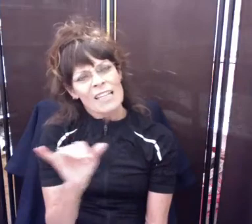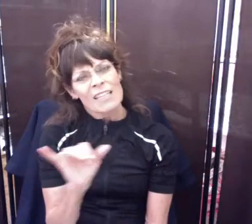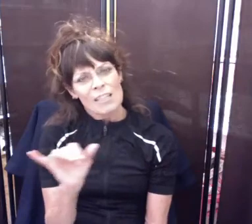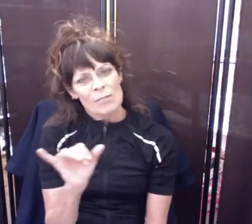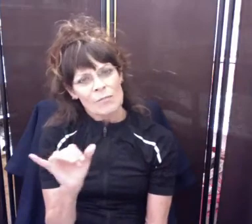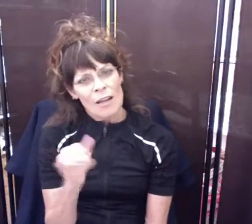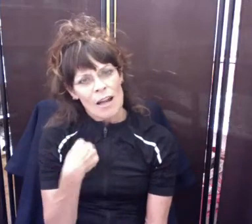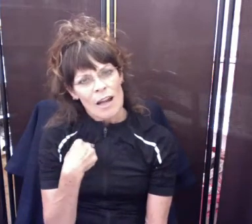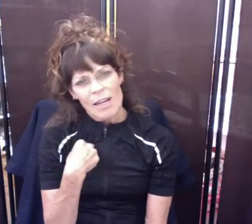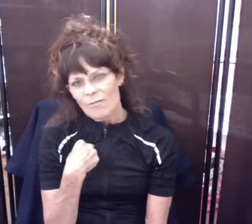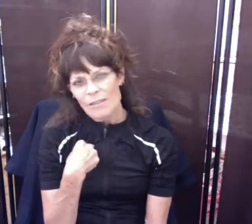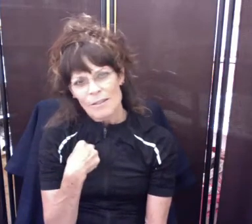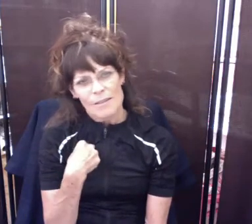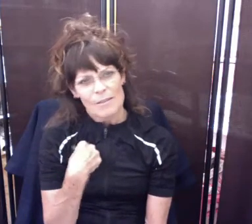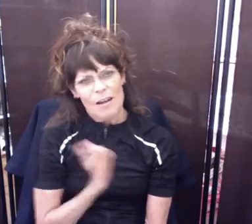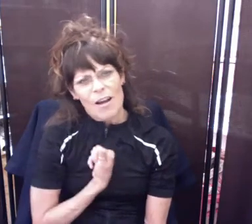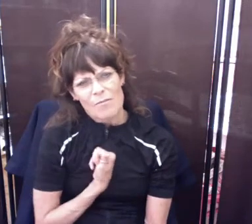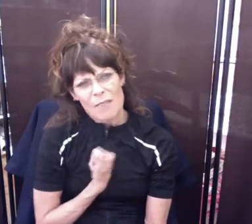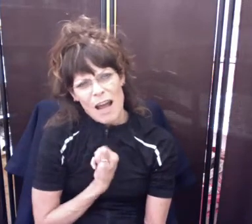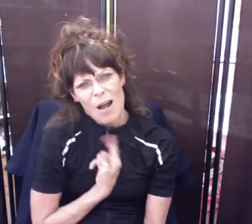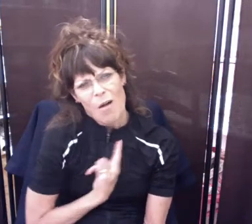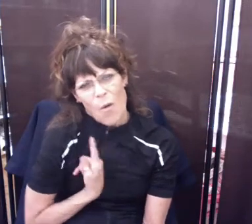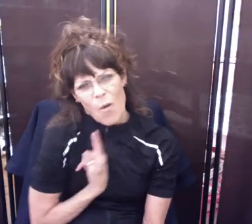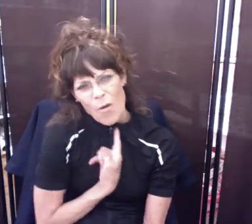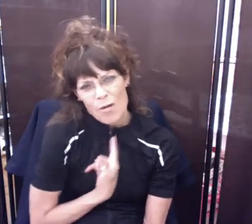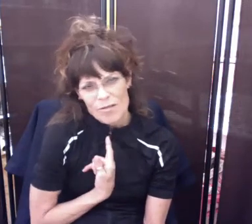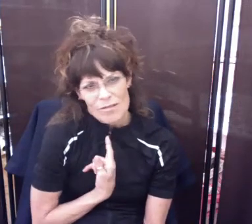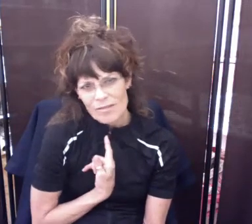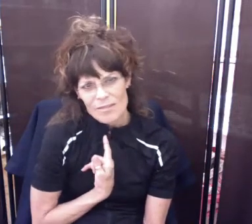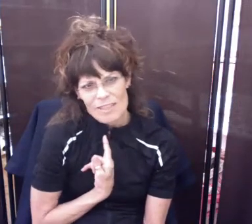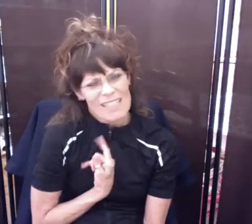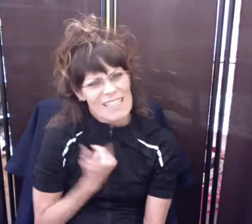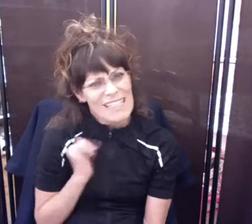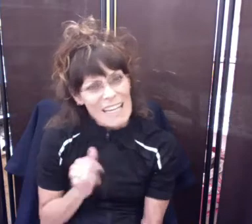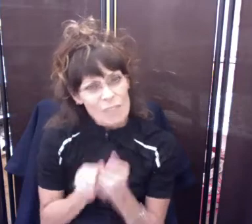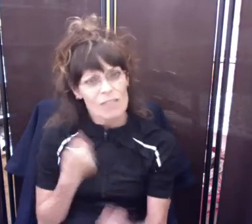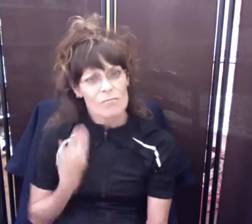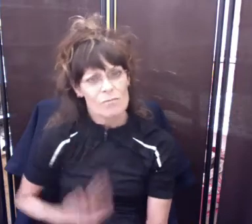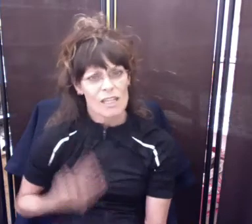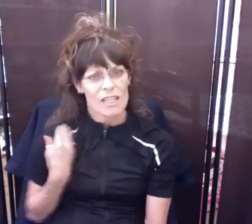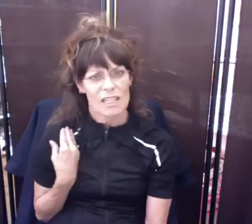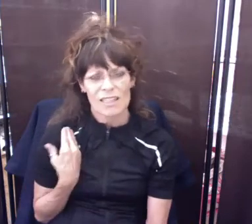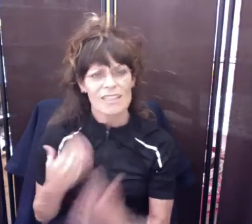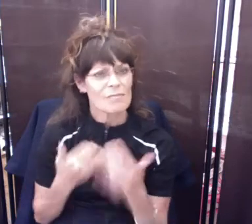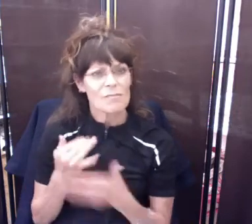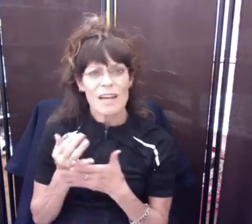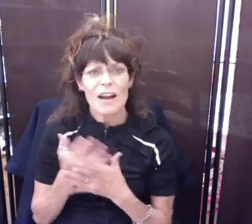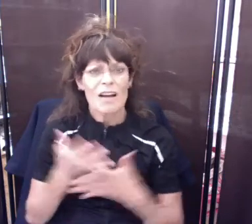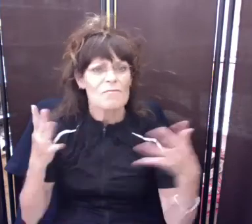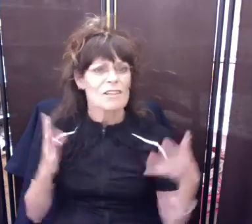on my own with this. Now, that didn't go away because of all the participation I was putting into